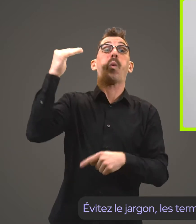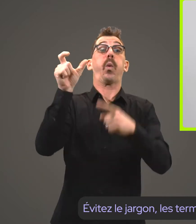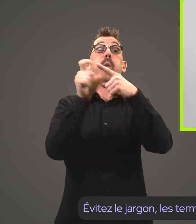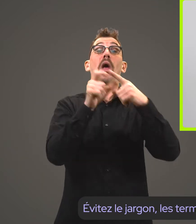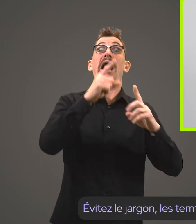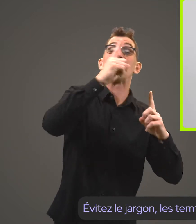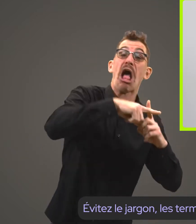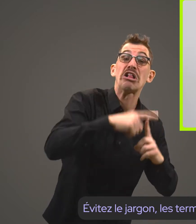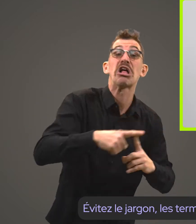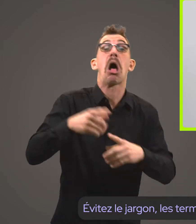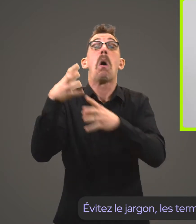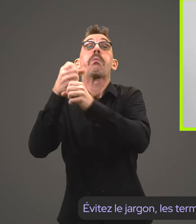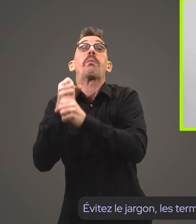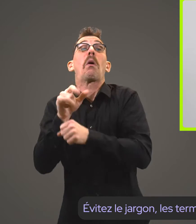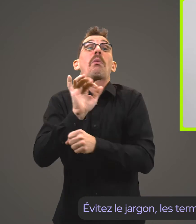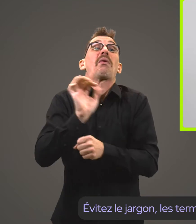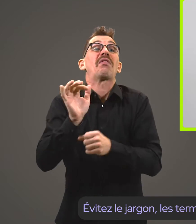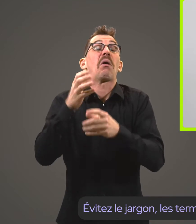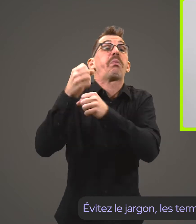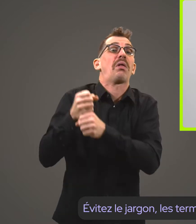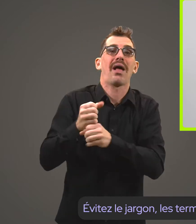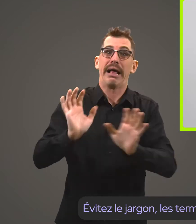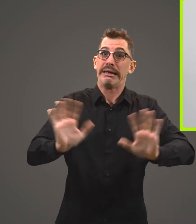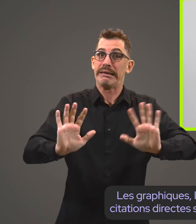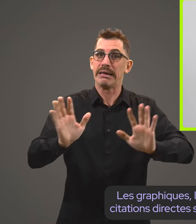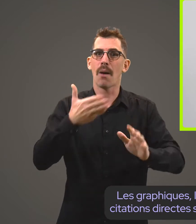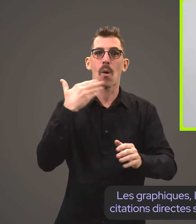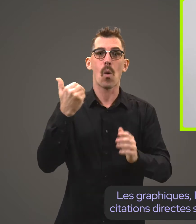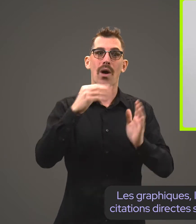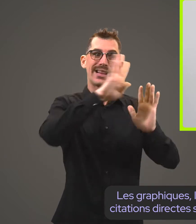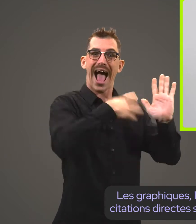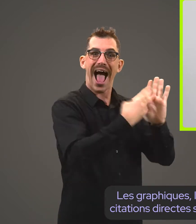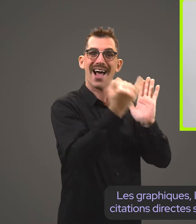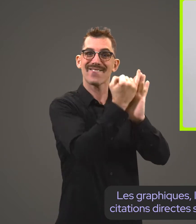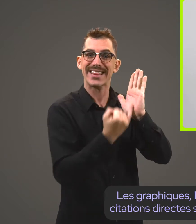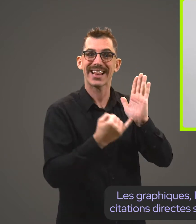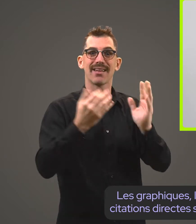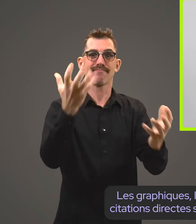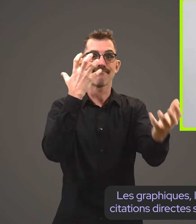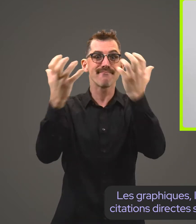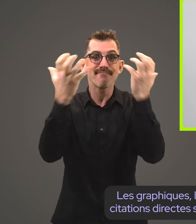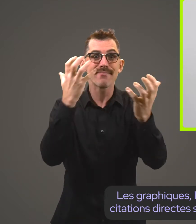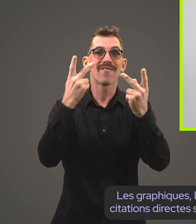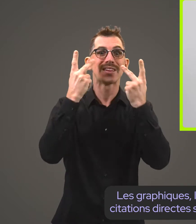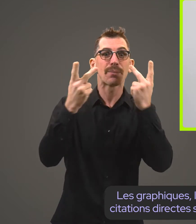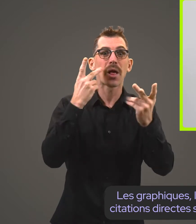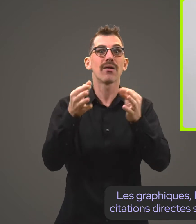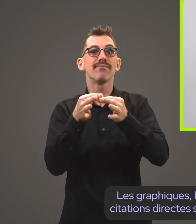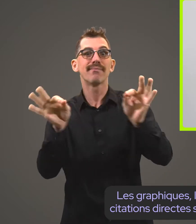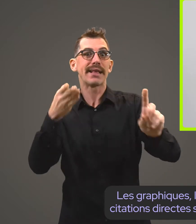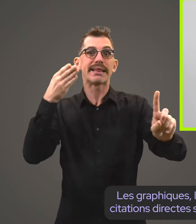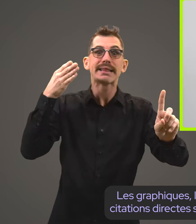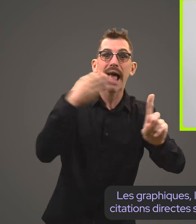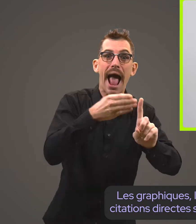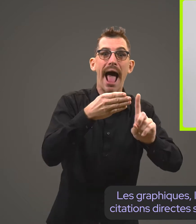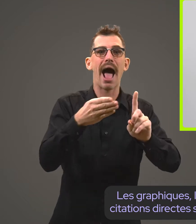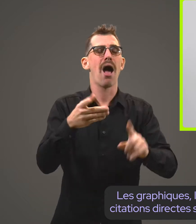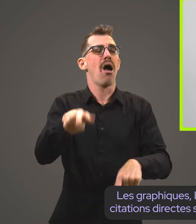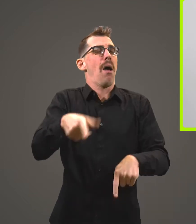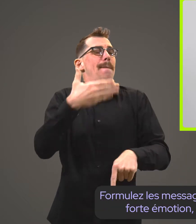jargon, technical terms, and acronyms. Graphics, visuals, and direct quotes are effective